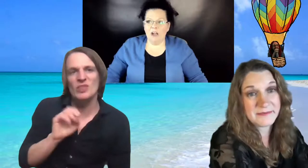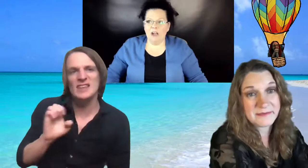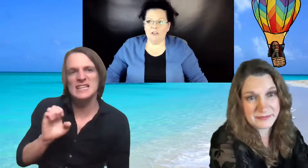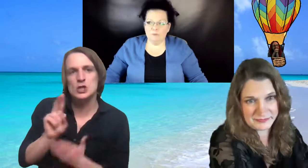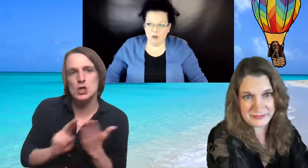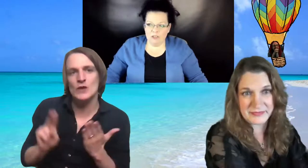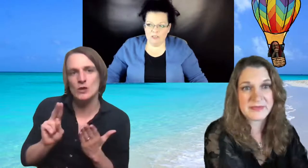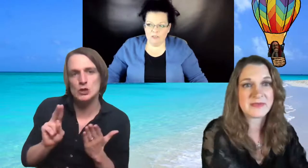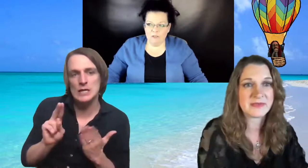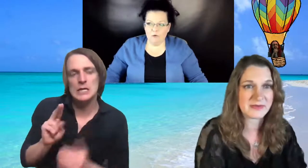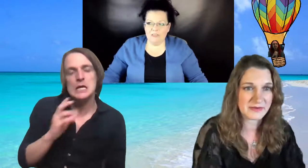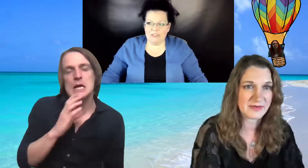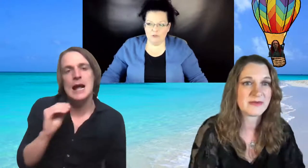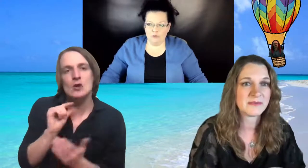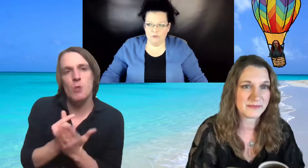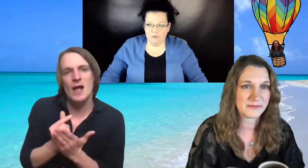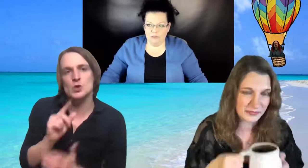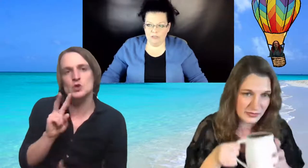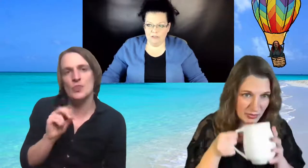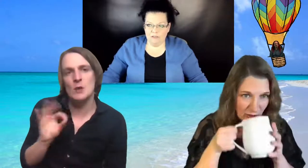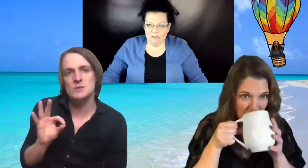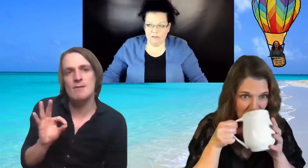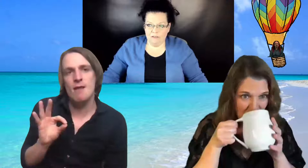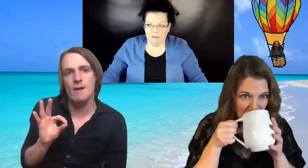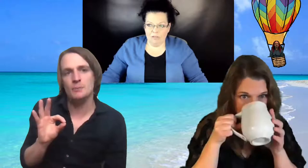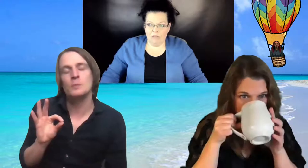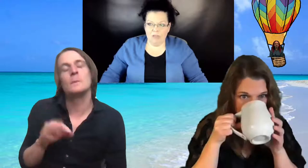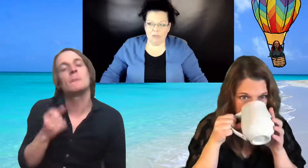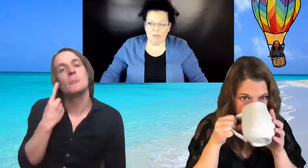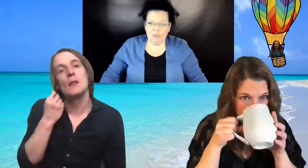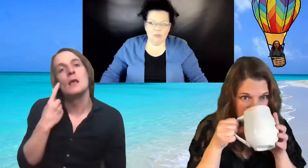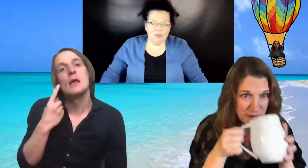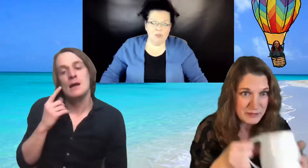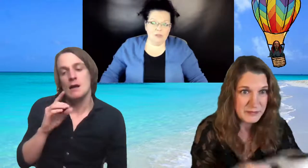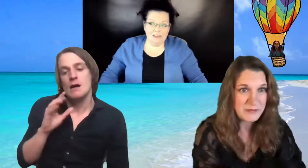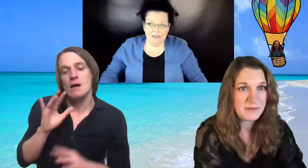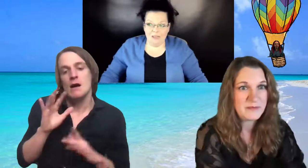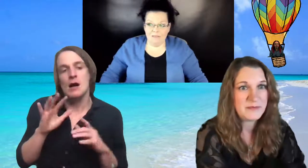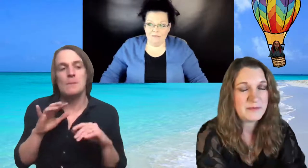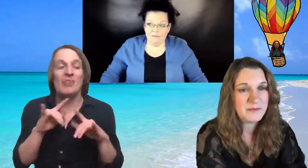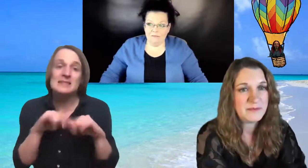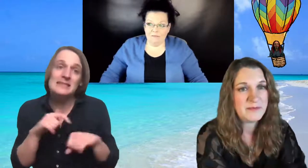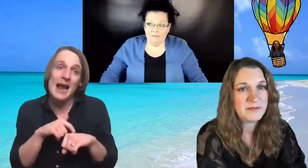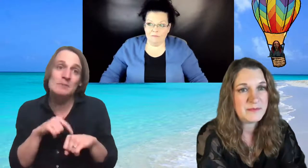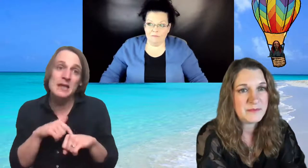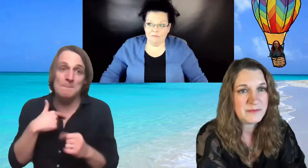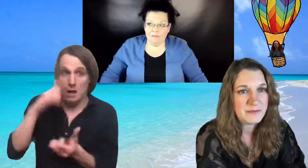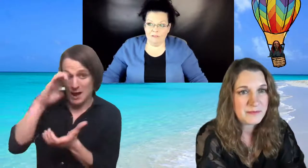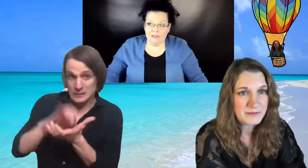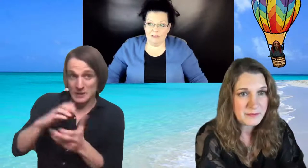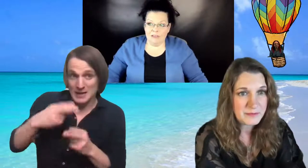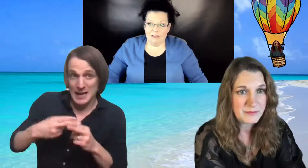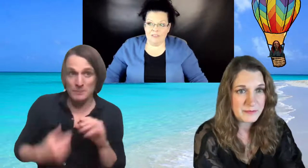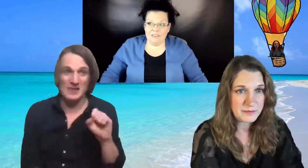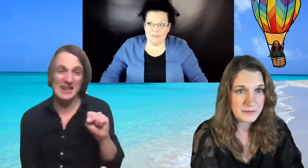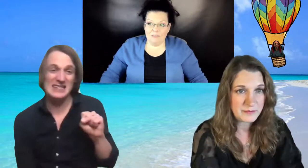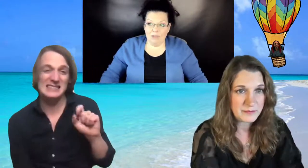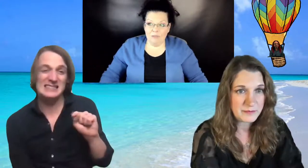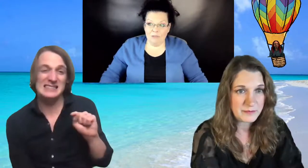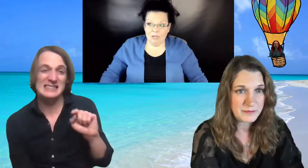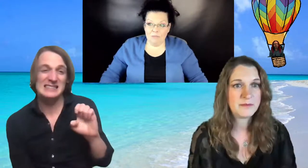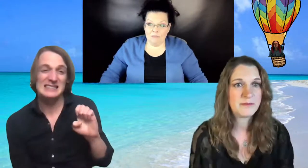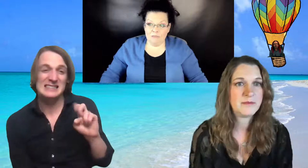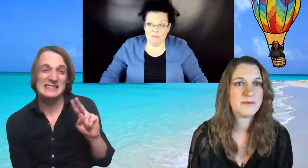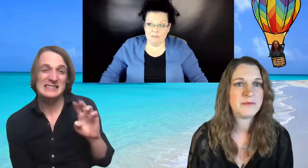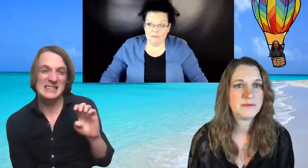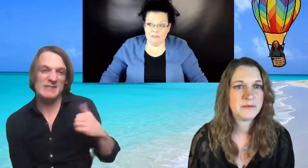I went to college in Boston, Northeastern University, and I graduated in 2009. And at the same time,